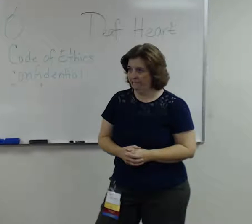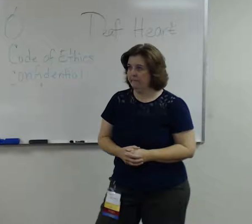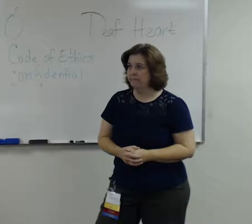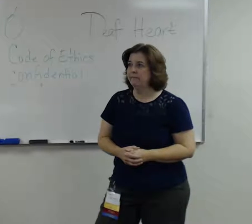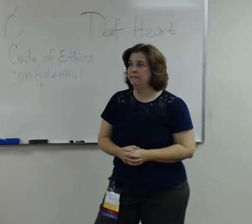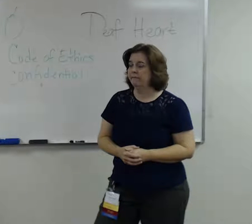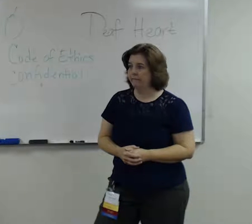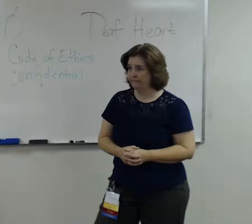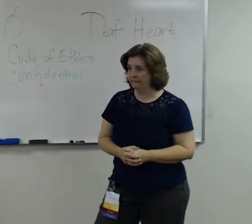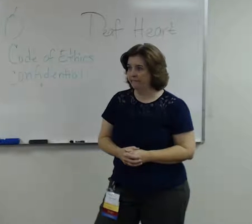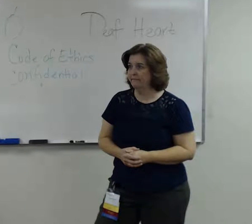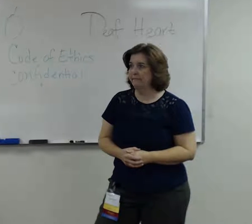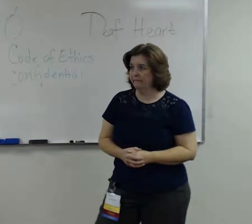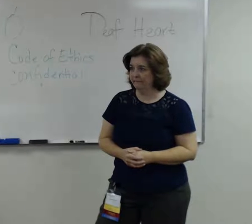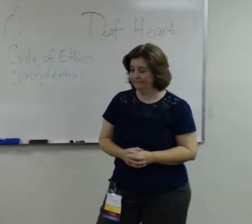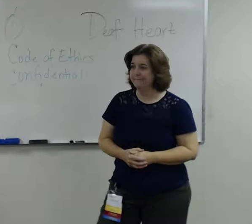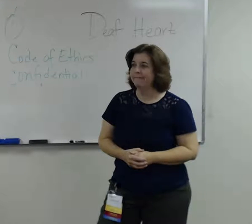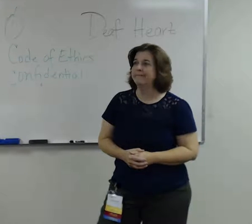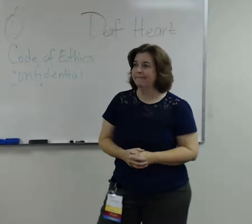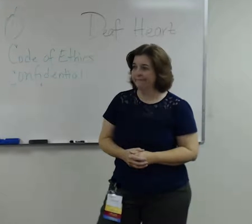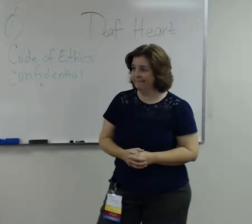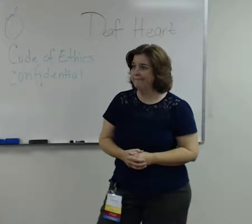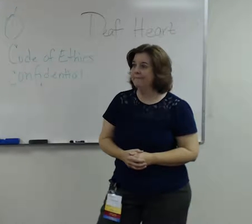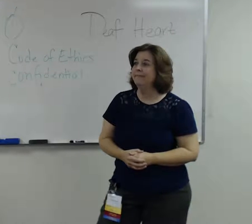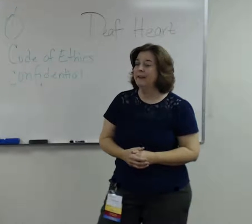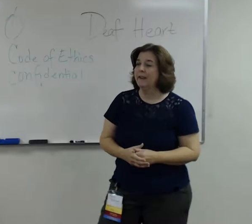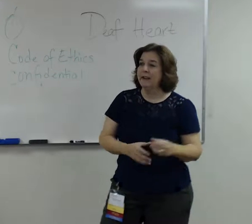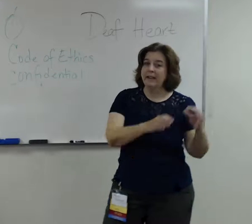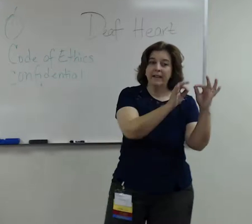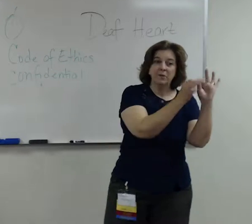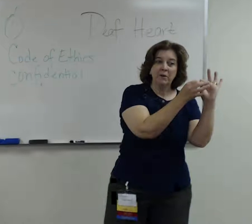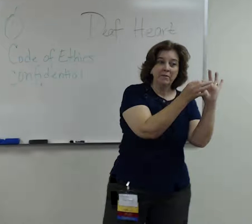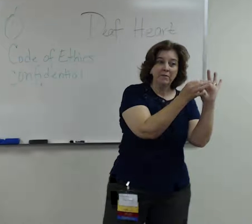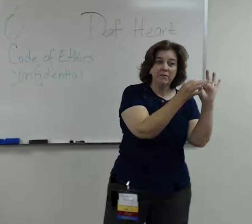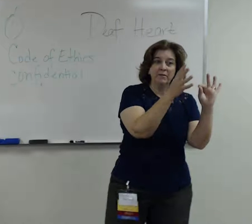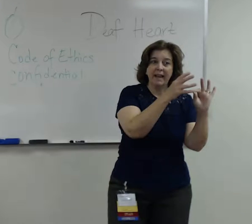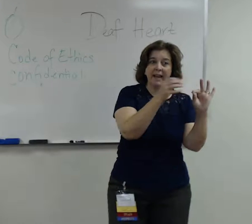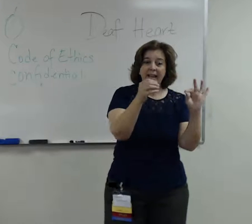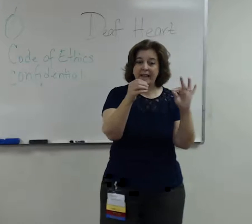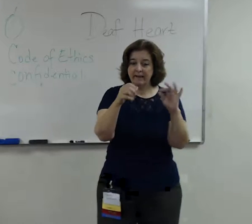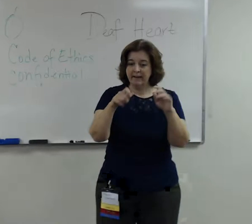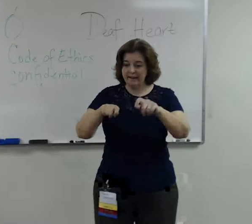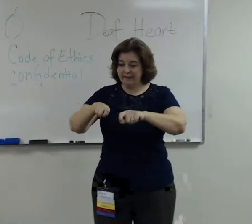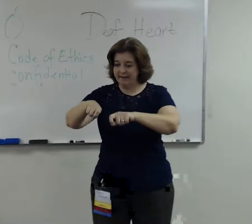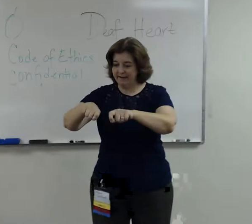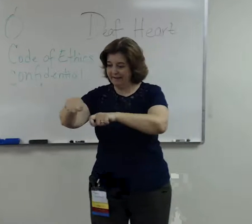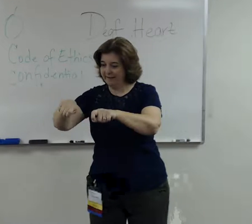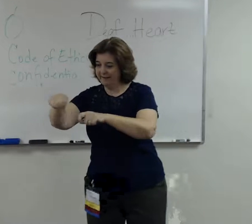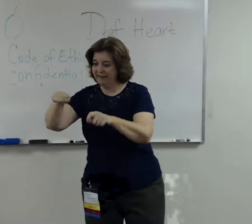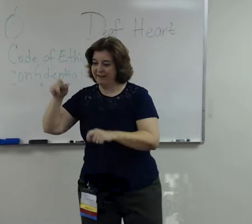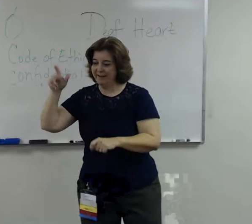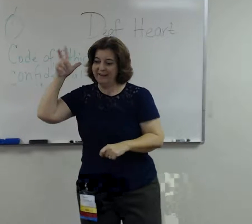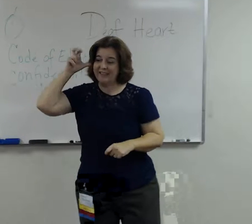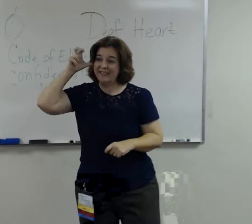They're changing it for the deaf. Interpreters and the